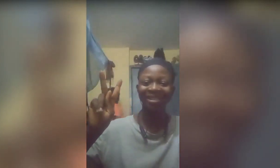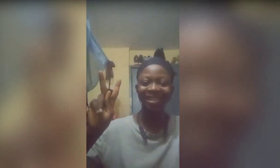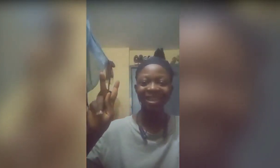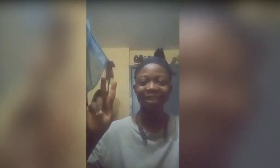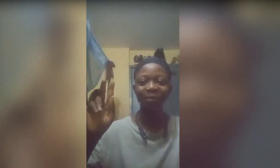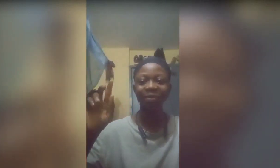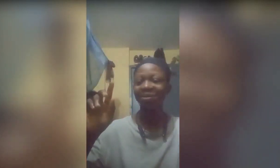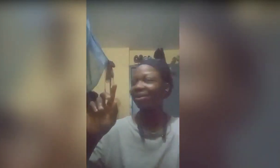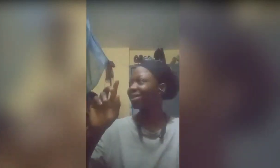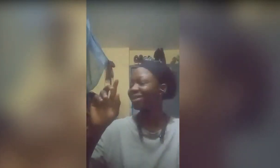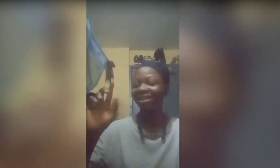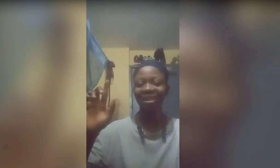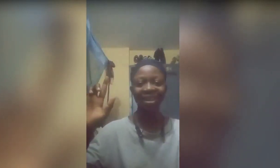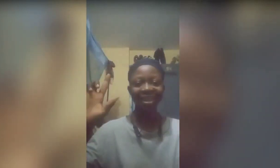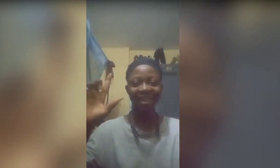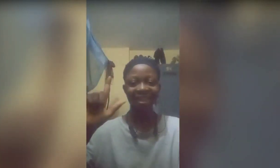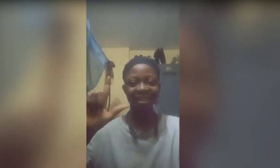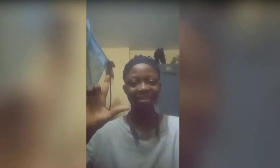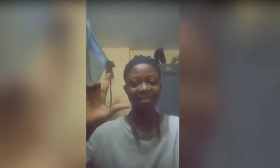L, M,